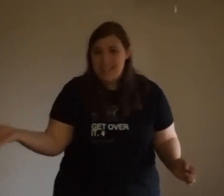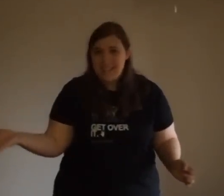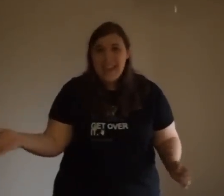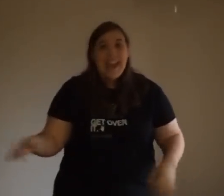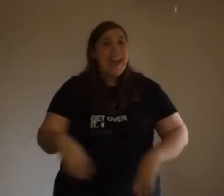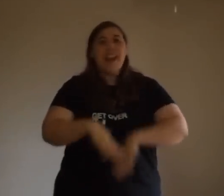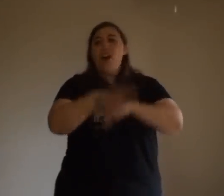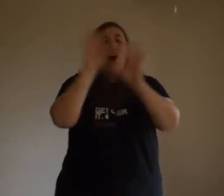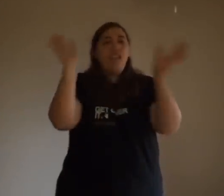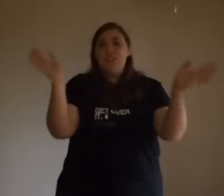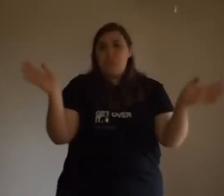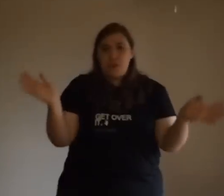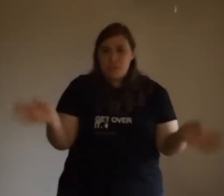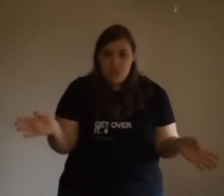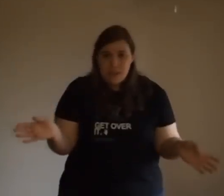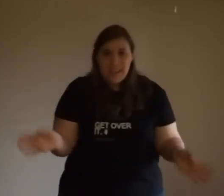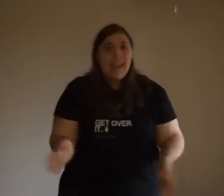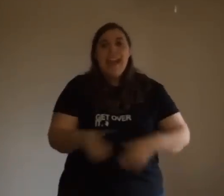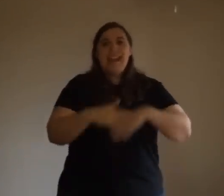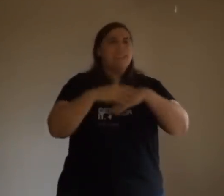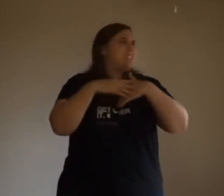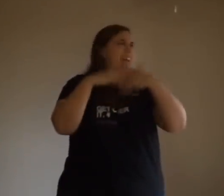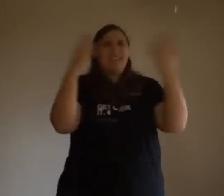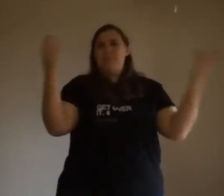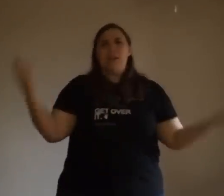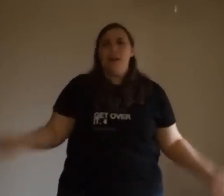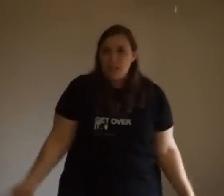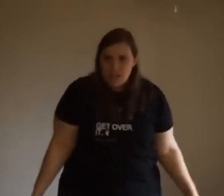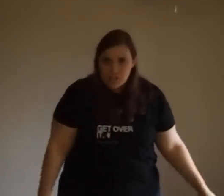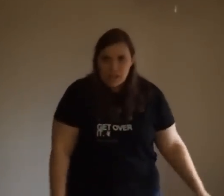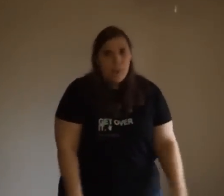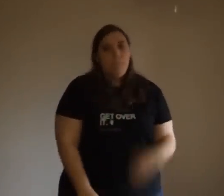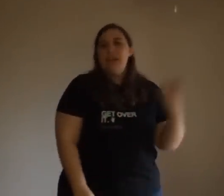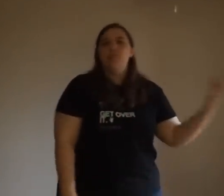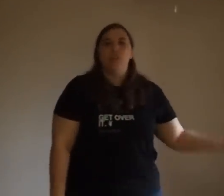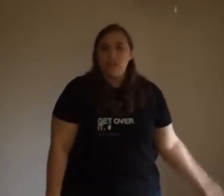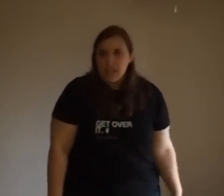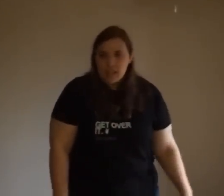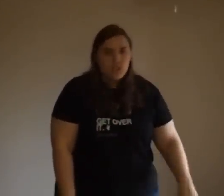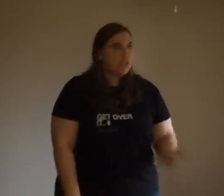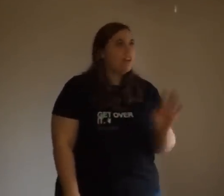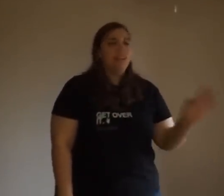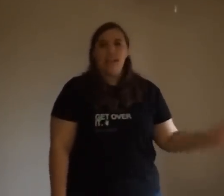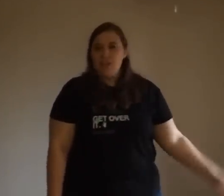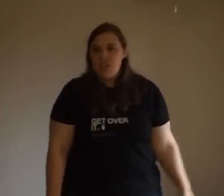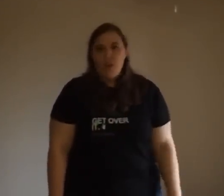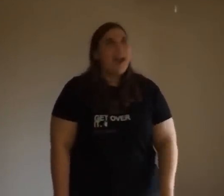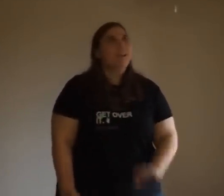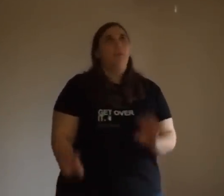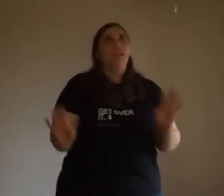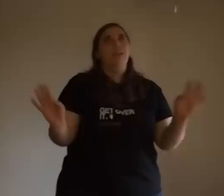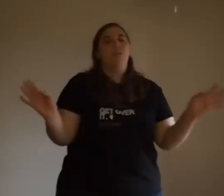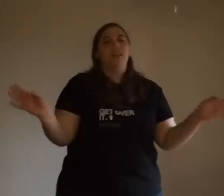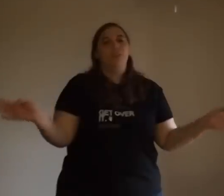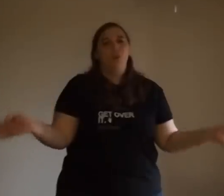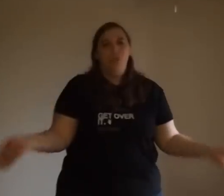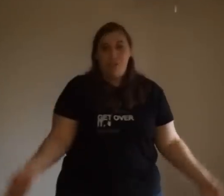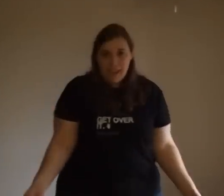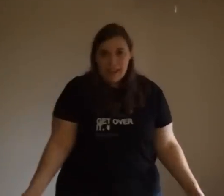does. All it involves doing is saying something about logic, being a Vulcan, skirting the issue, and completely avoiding the whole thing.